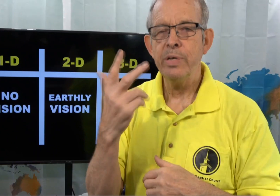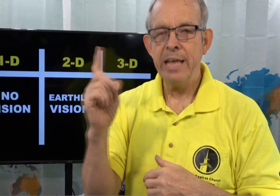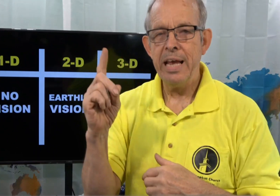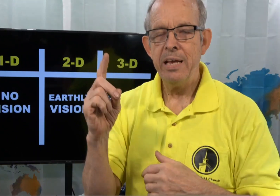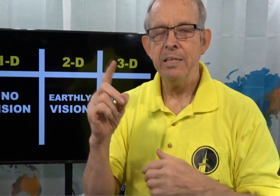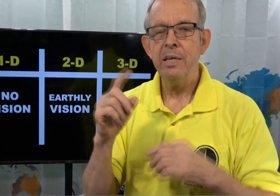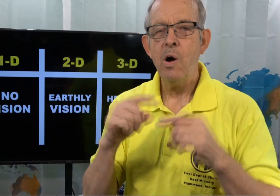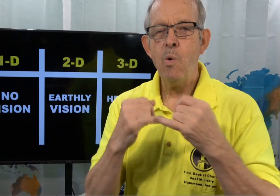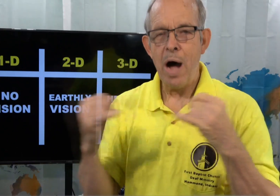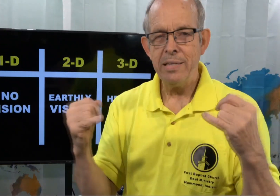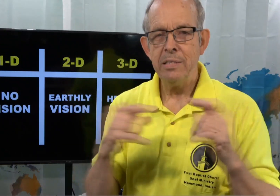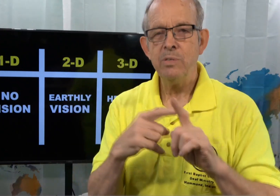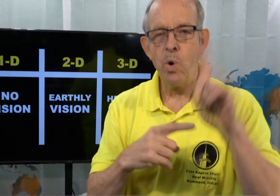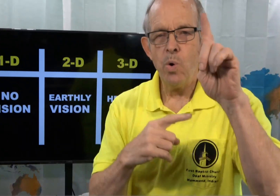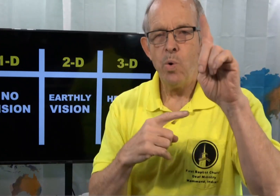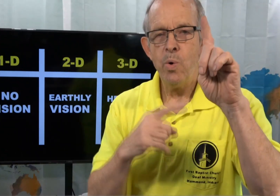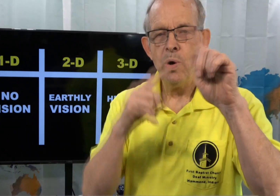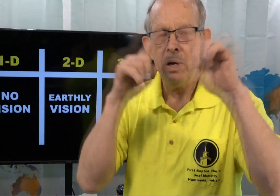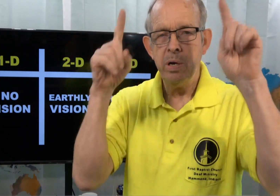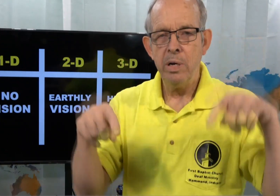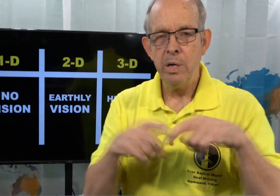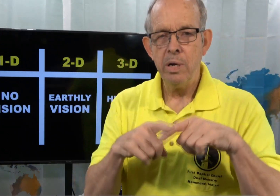Today, one, two.